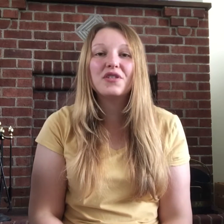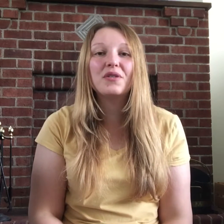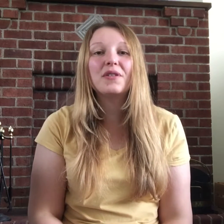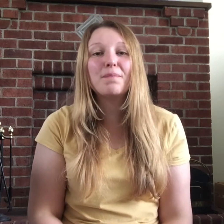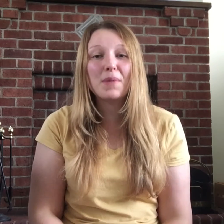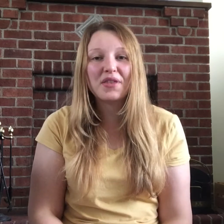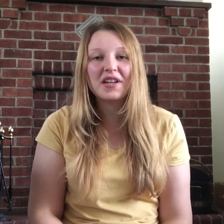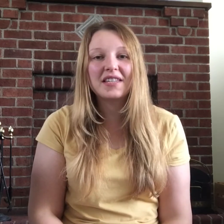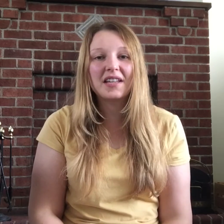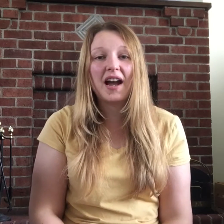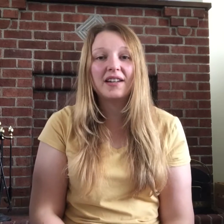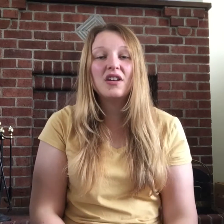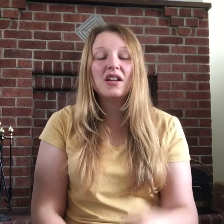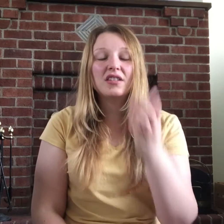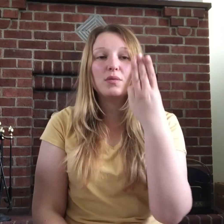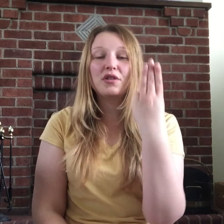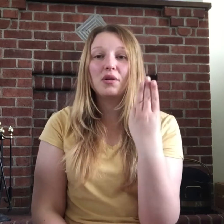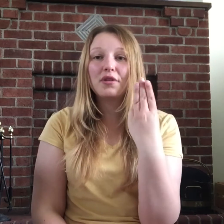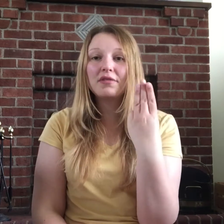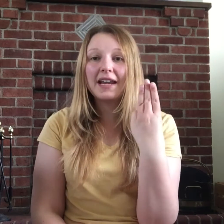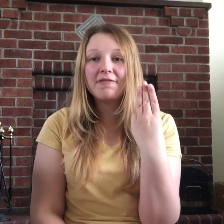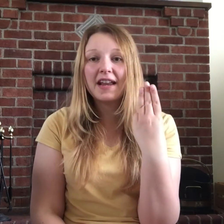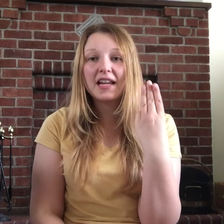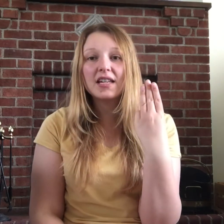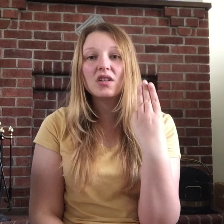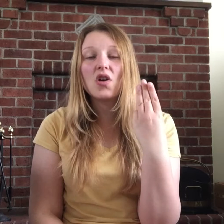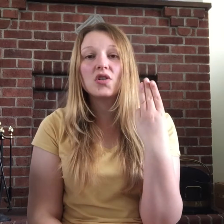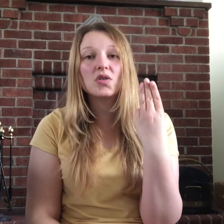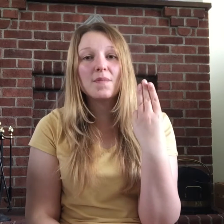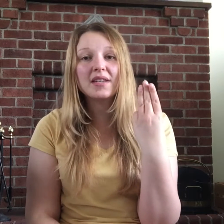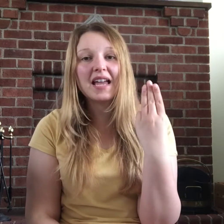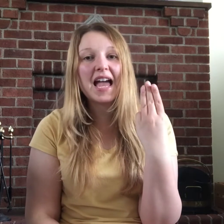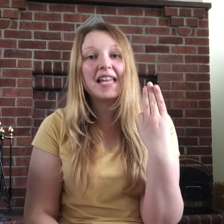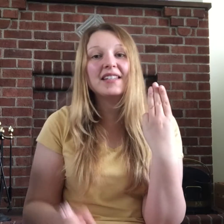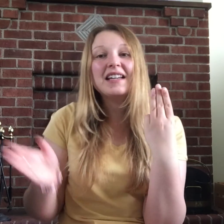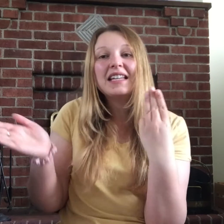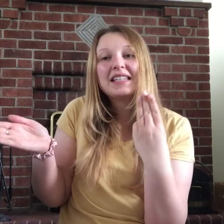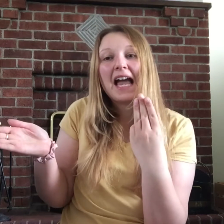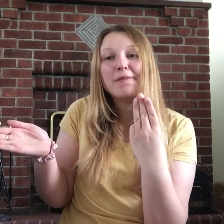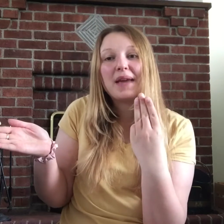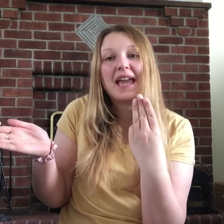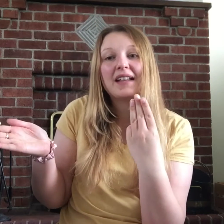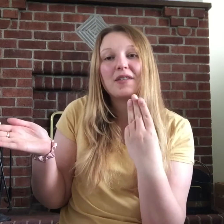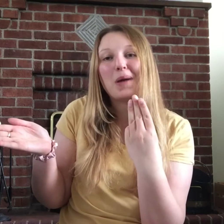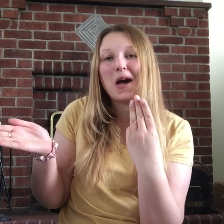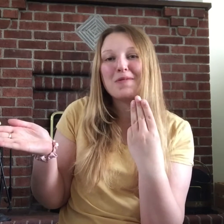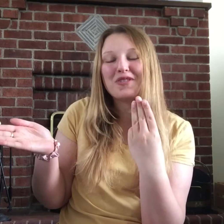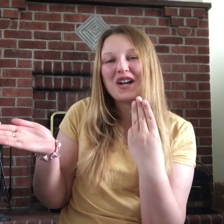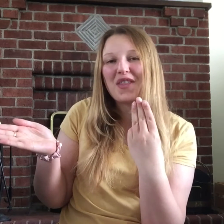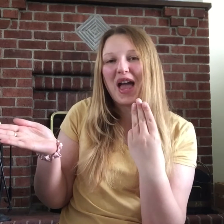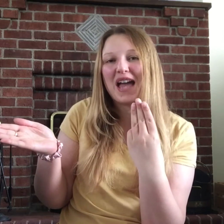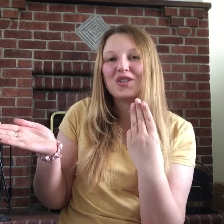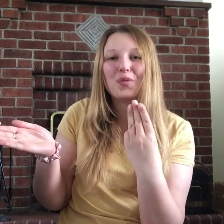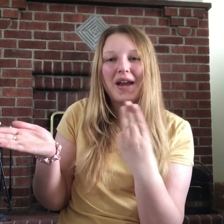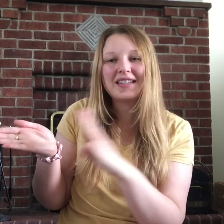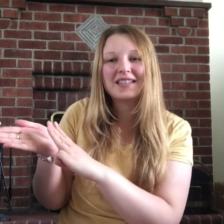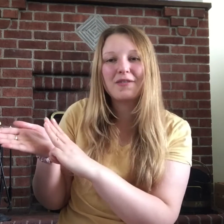the mother sign. So with your 3 fingers on your dominant hand, tapping the palm of your other hand twice